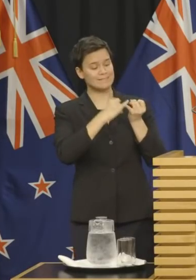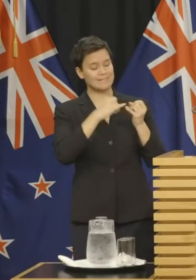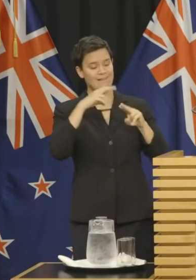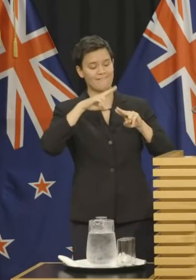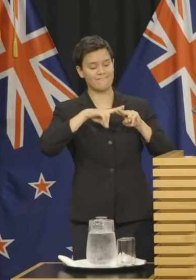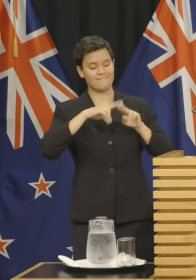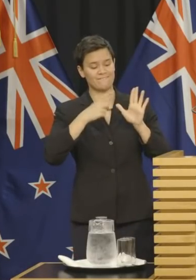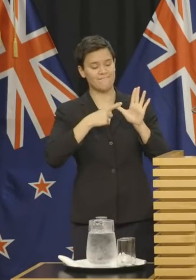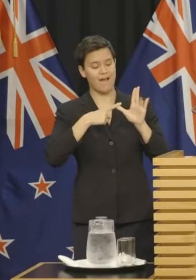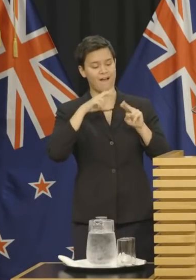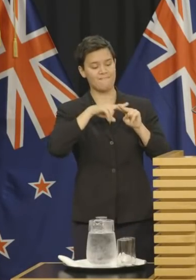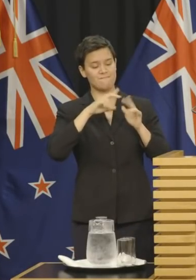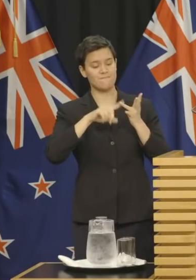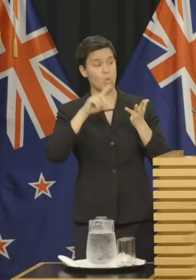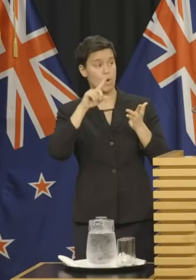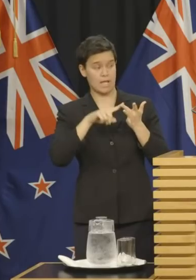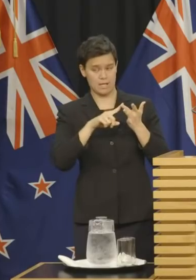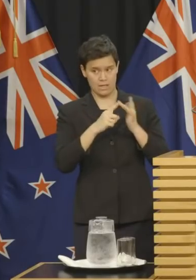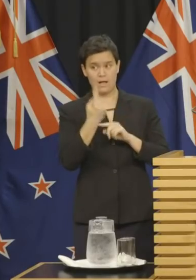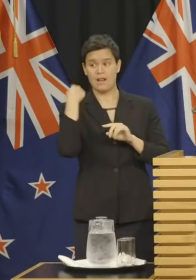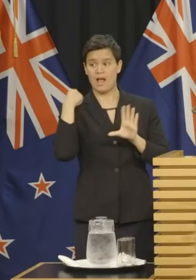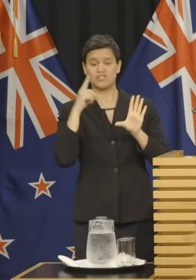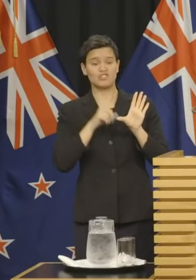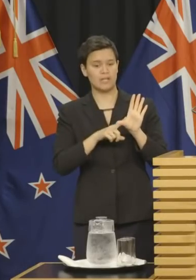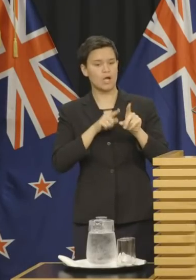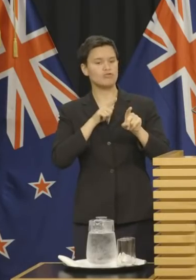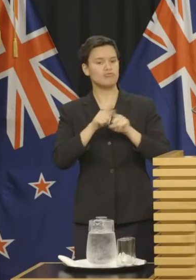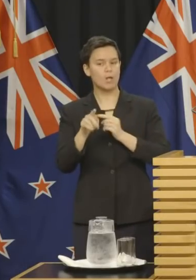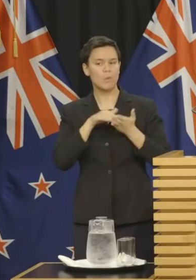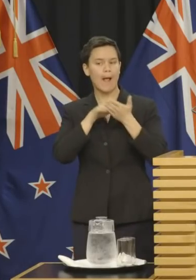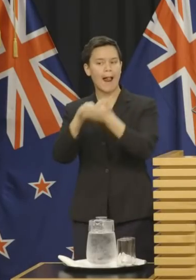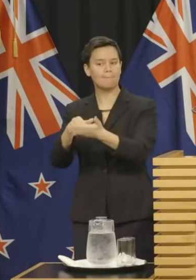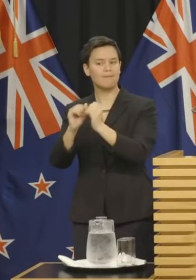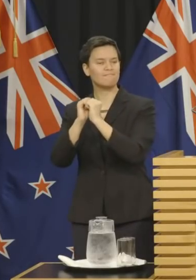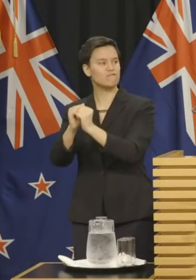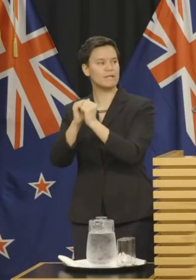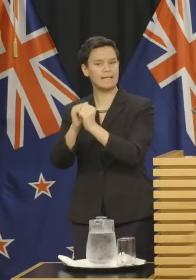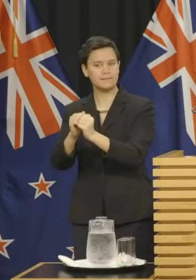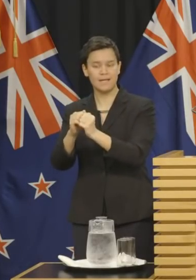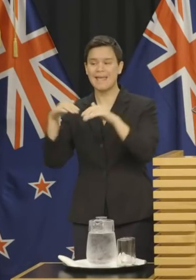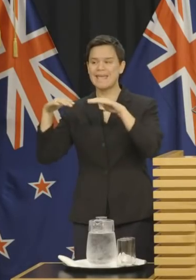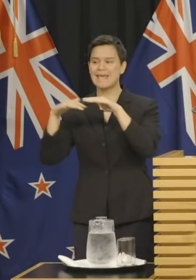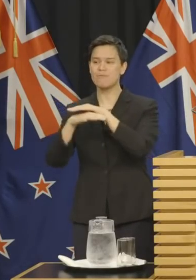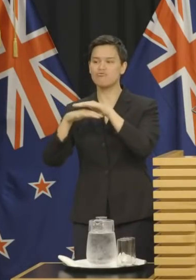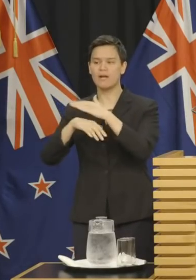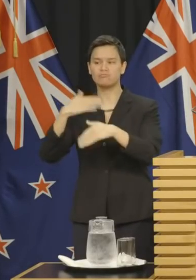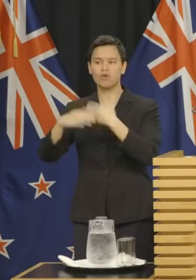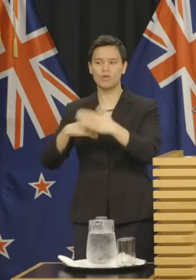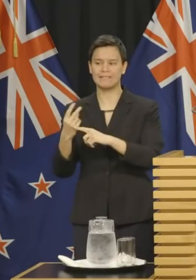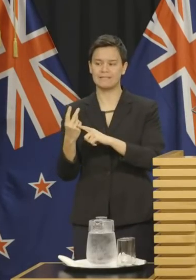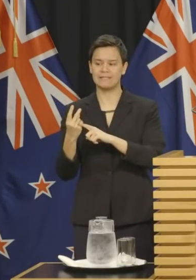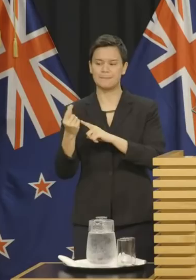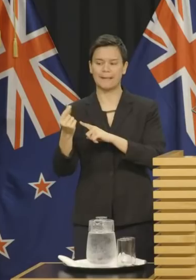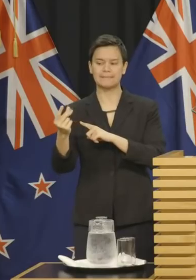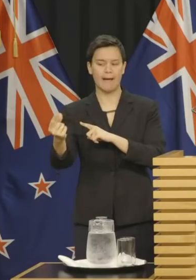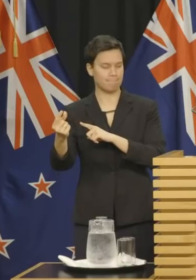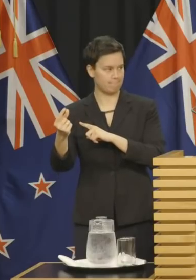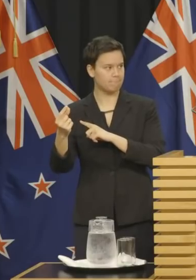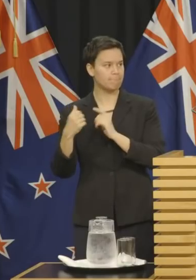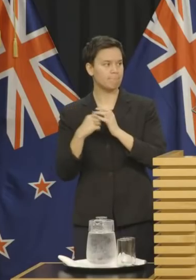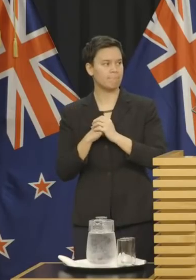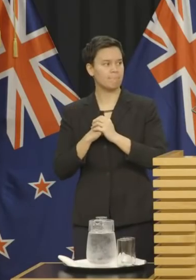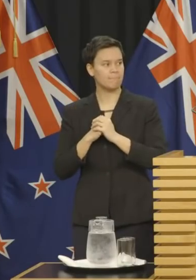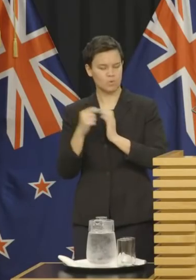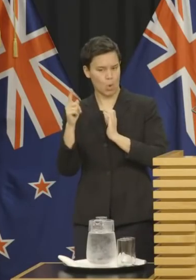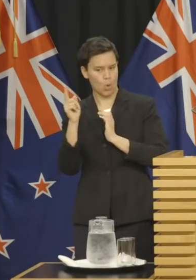speed things up for op shop singer Jason Harrison. Why is he fit to be And you'll recall from that circumstances, it was clear that the minister